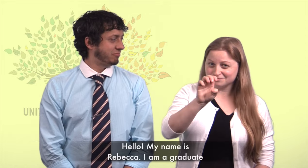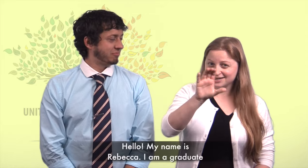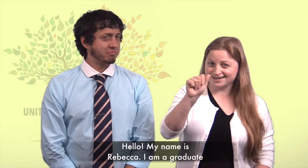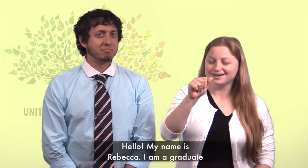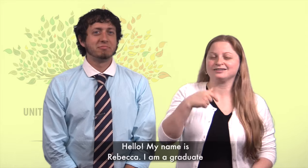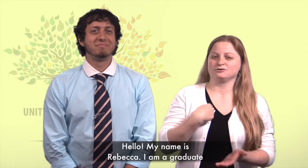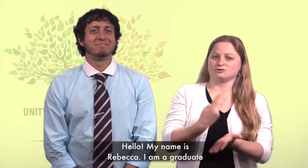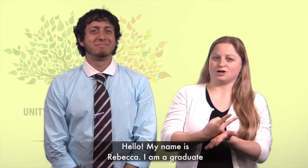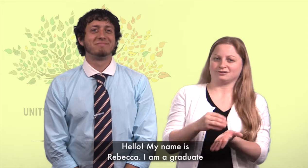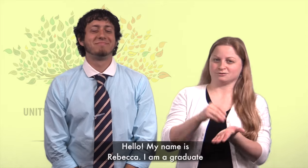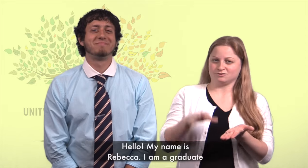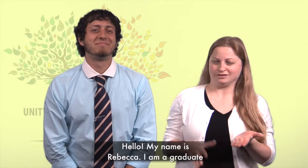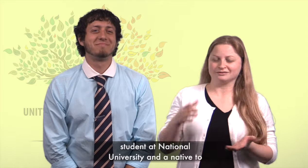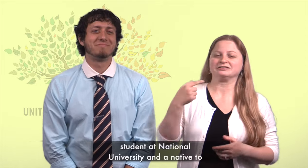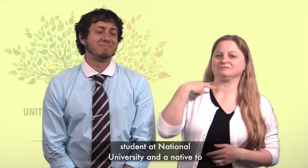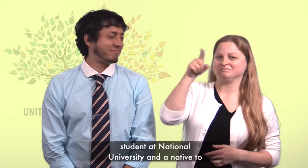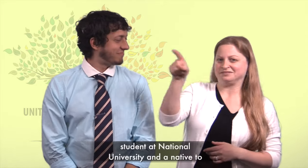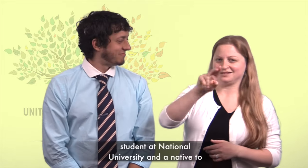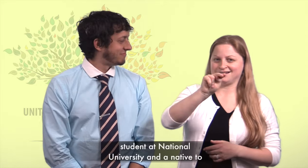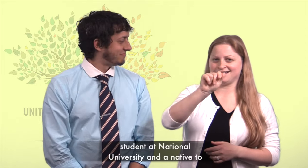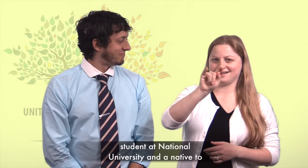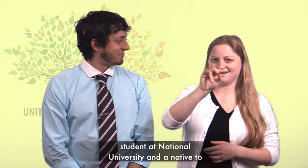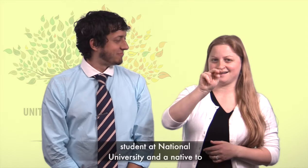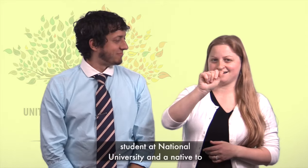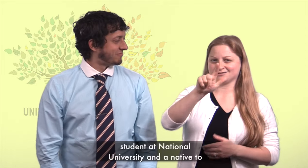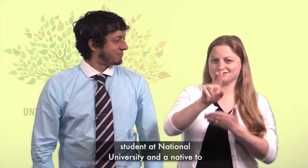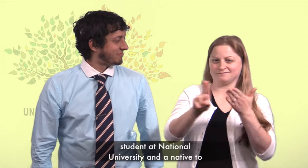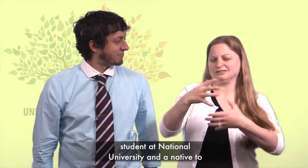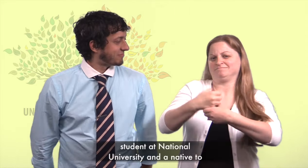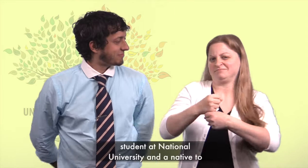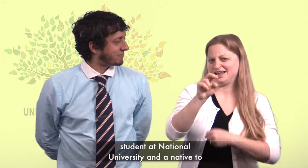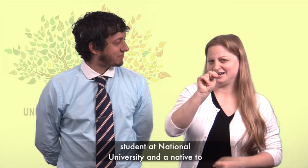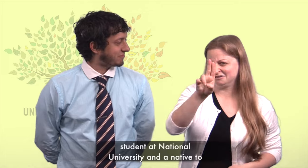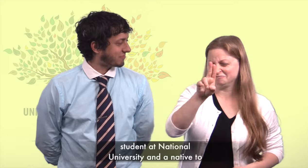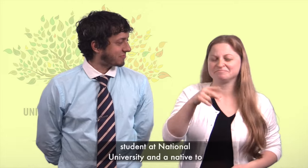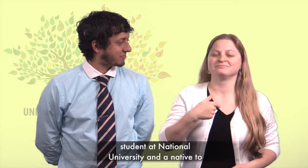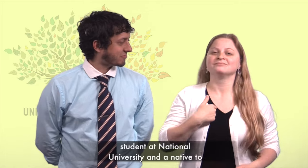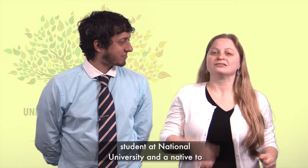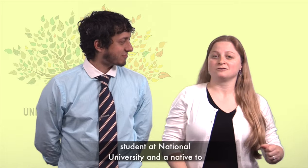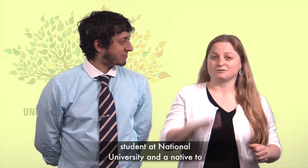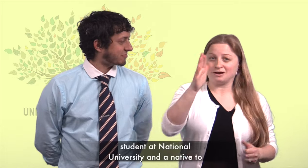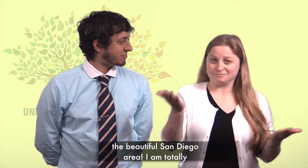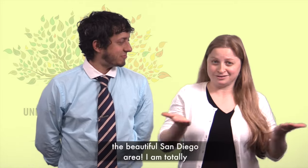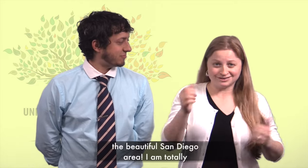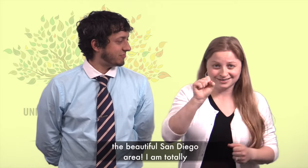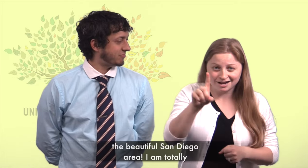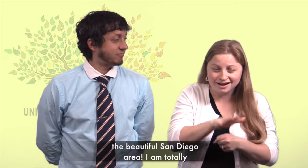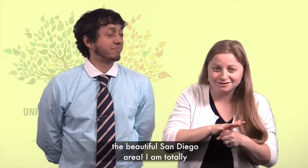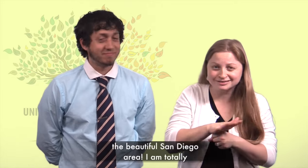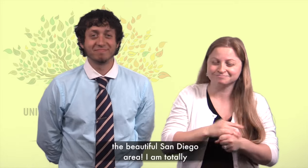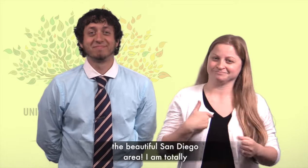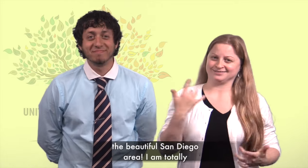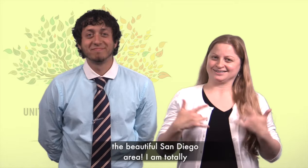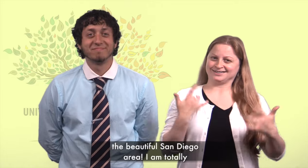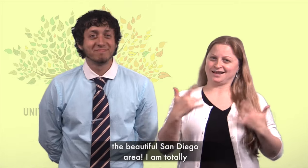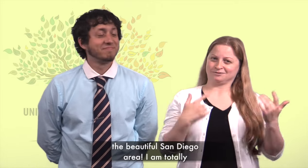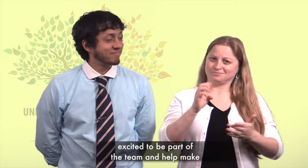Rebecca, and I'm a graduate student at National University and a native to the beautiful San Diego area. I'm